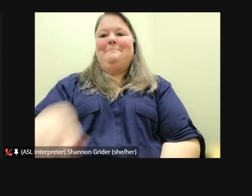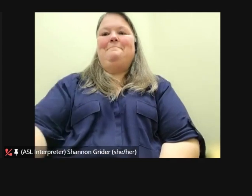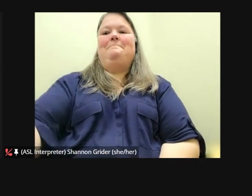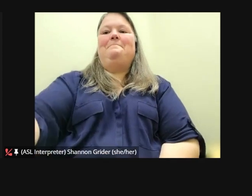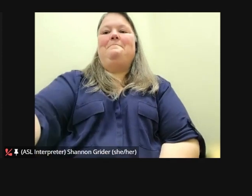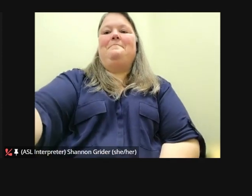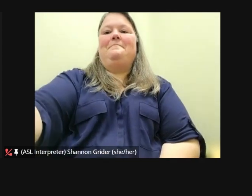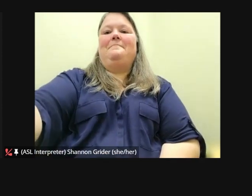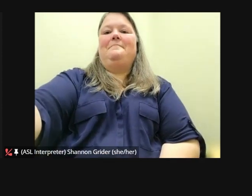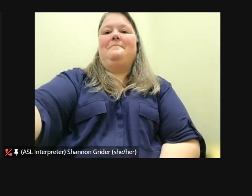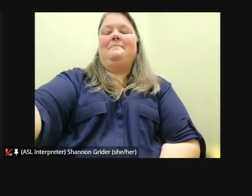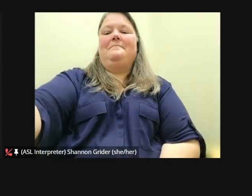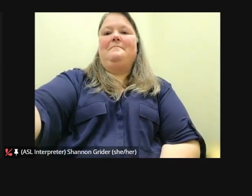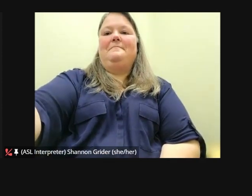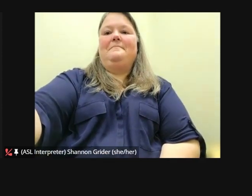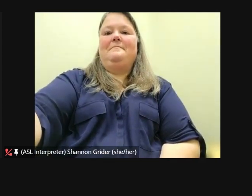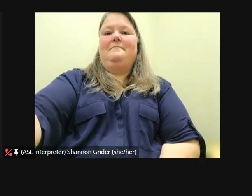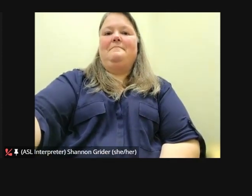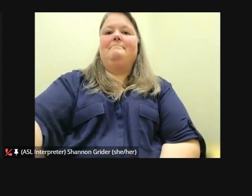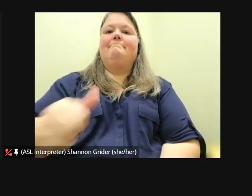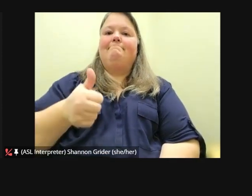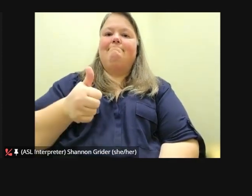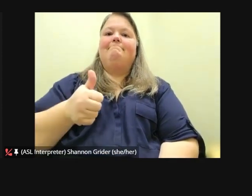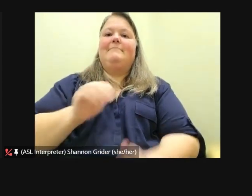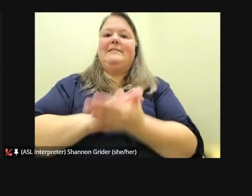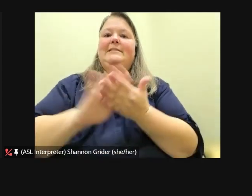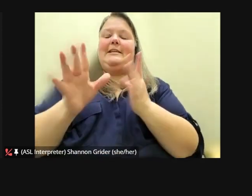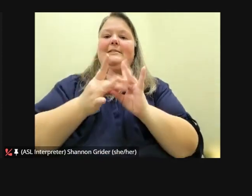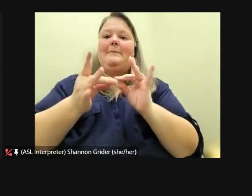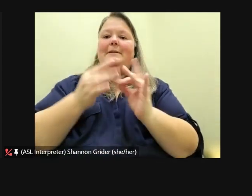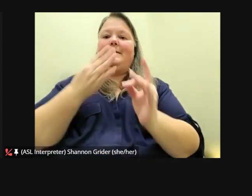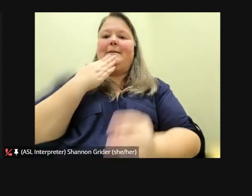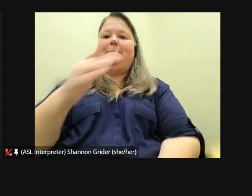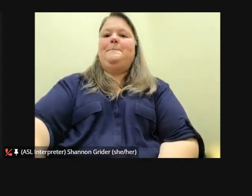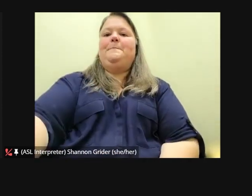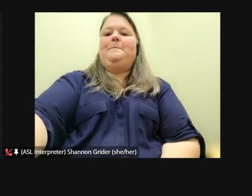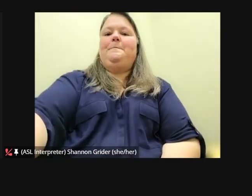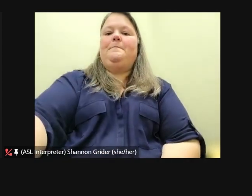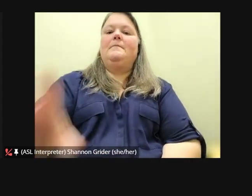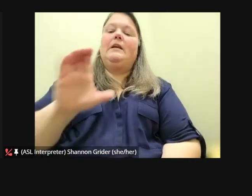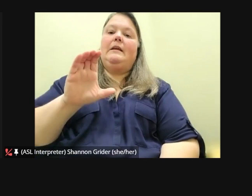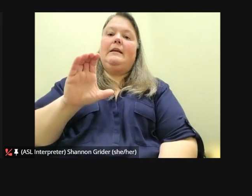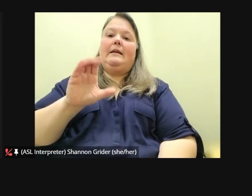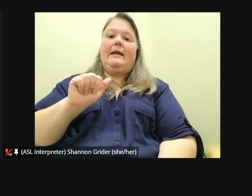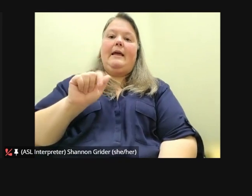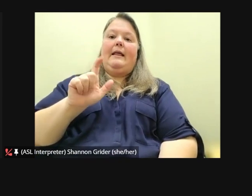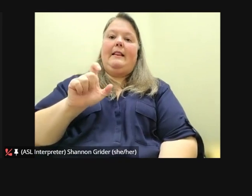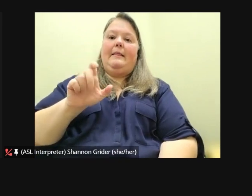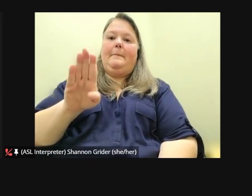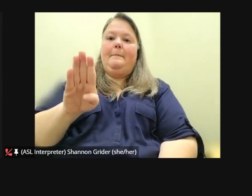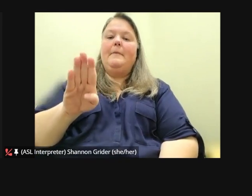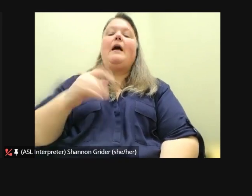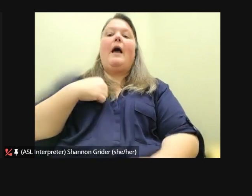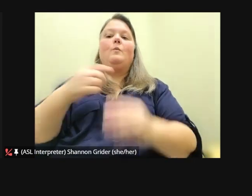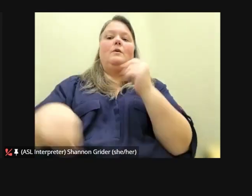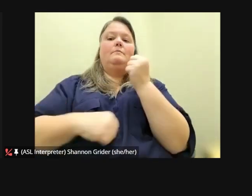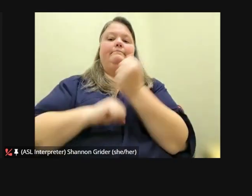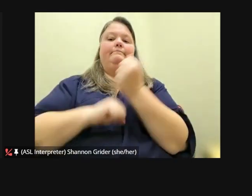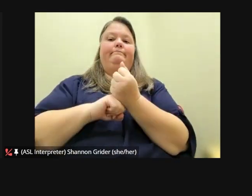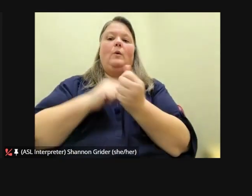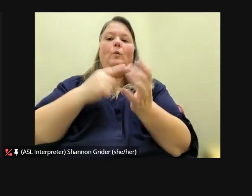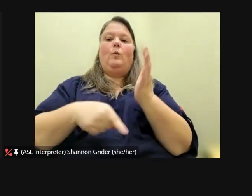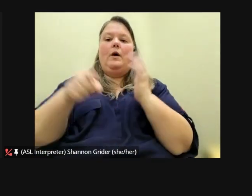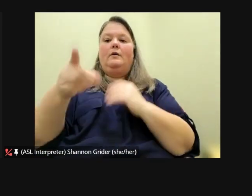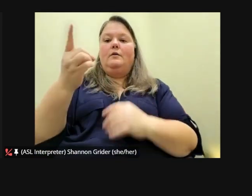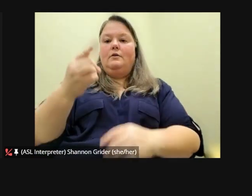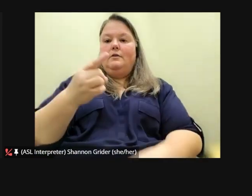Thanks, Edna. That's a nice comment. Yeah, and I'll build off of what Dr.